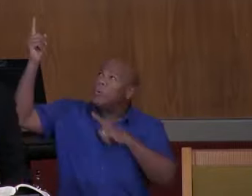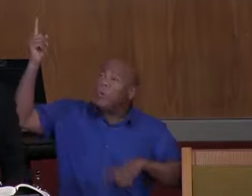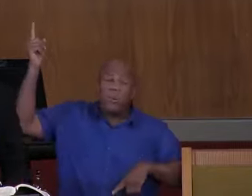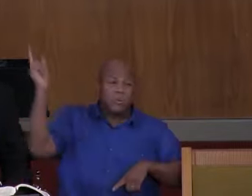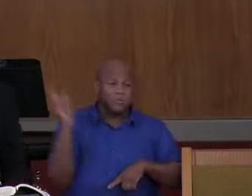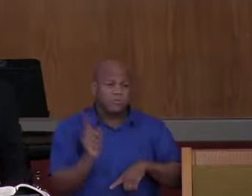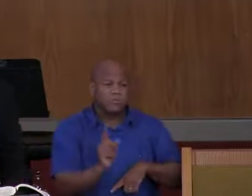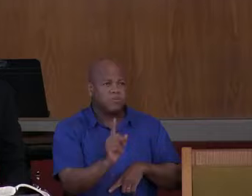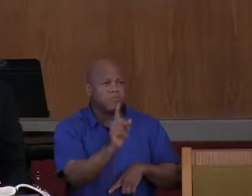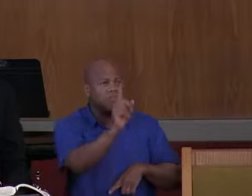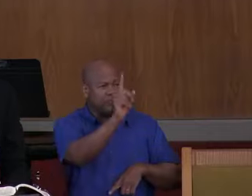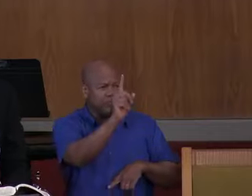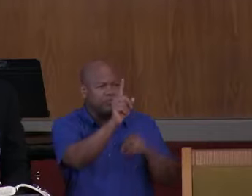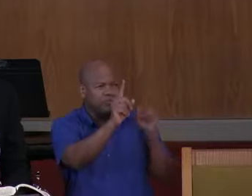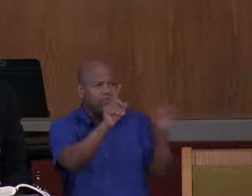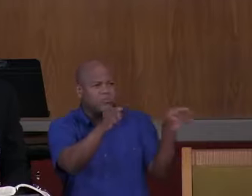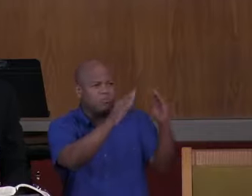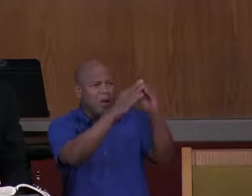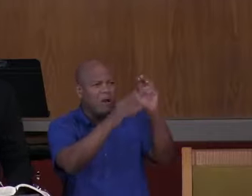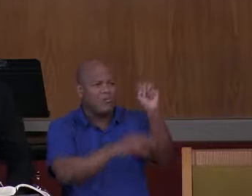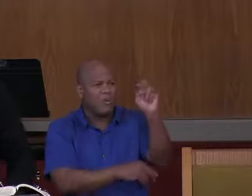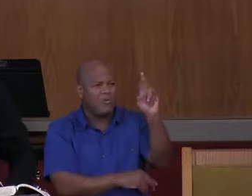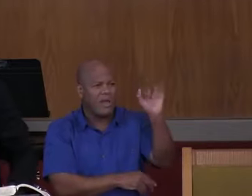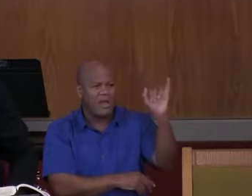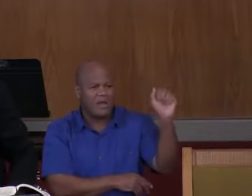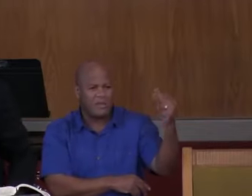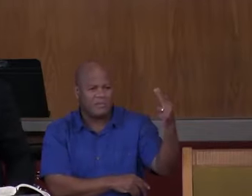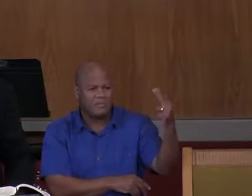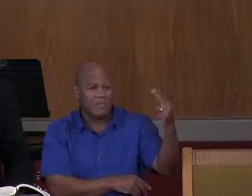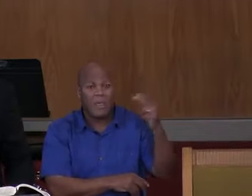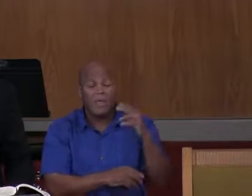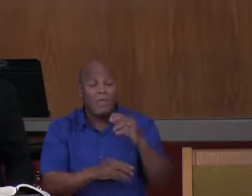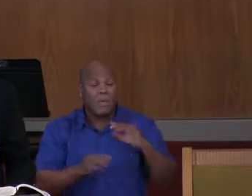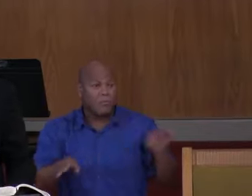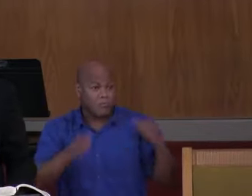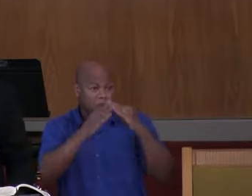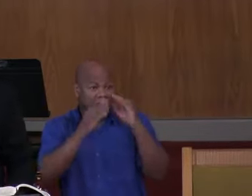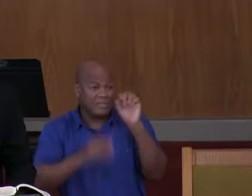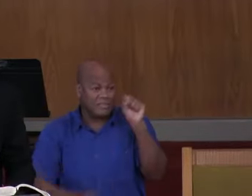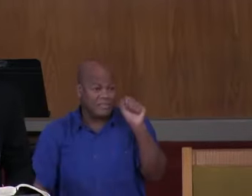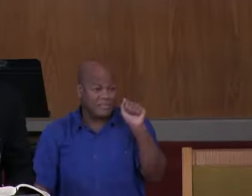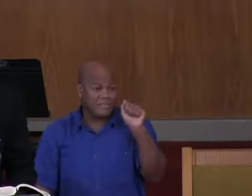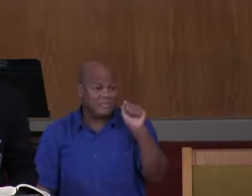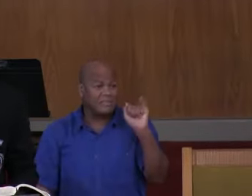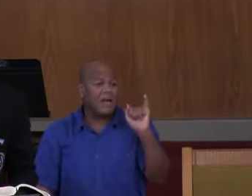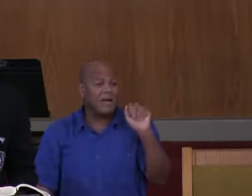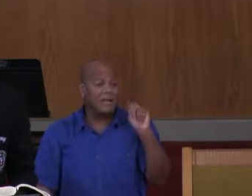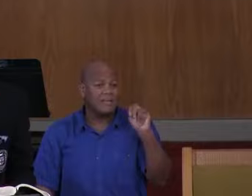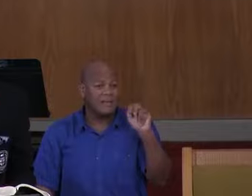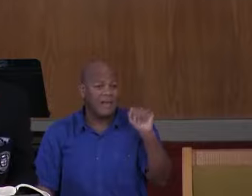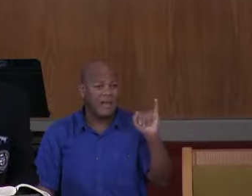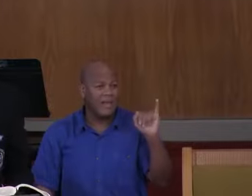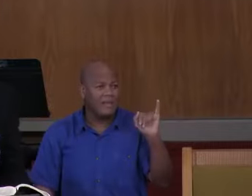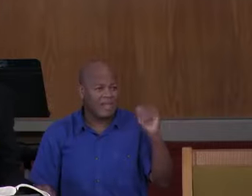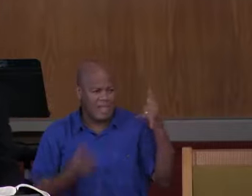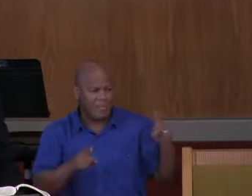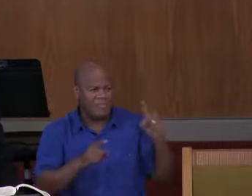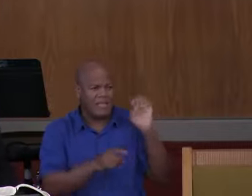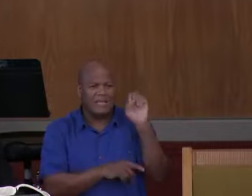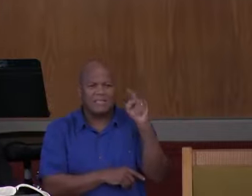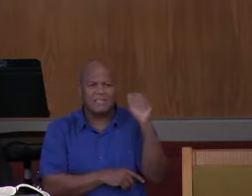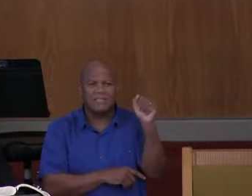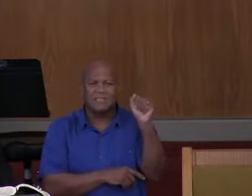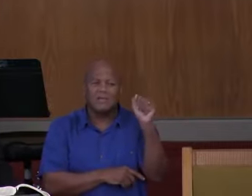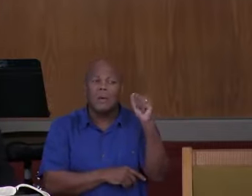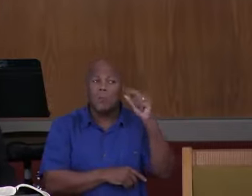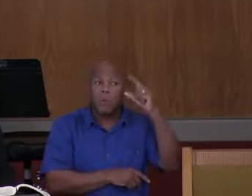Come on, somebody. Mountains. Mount Sinai in the Exodus is where Moses goes up to talk to